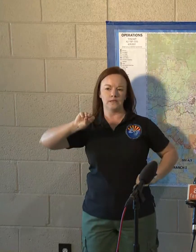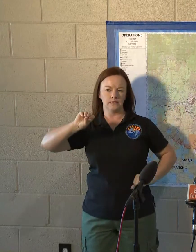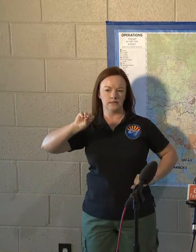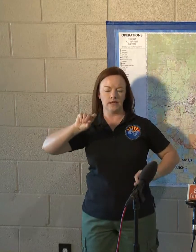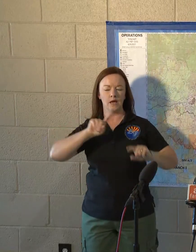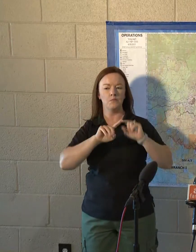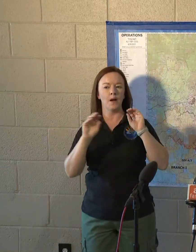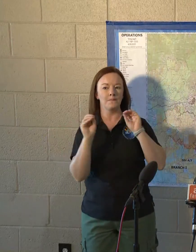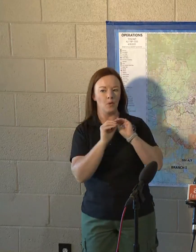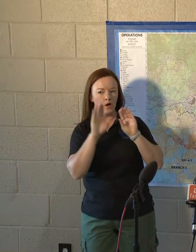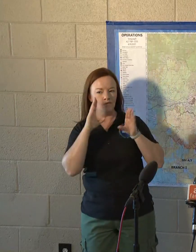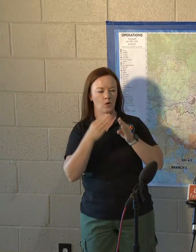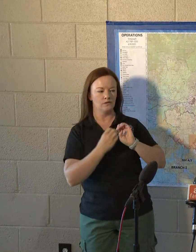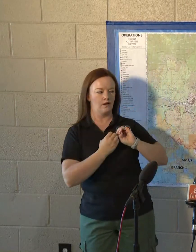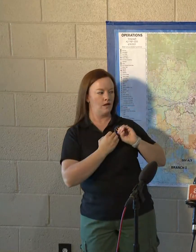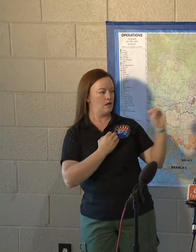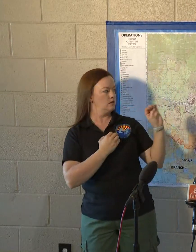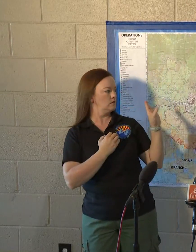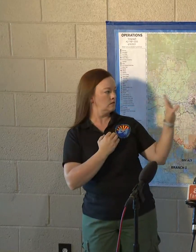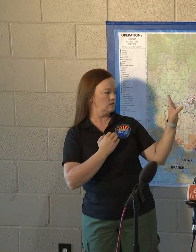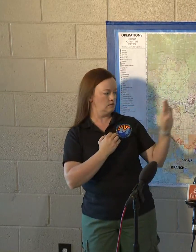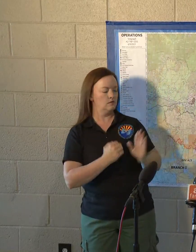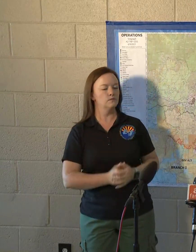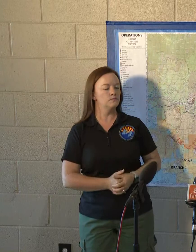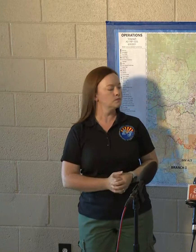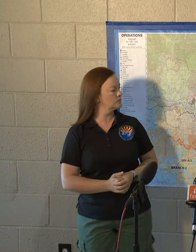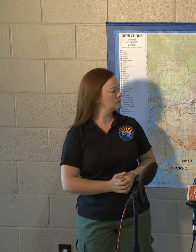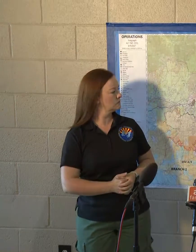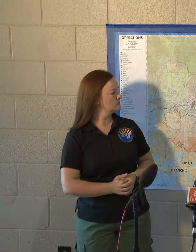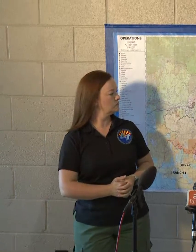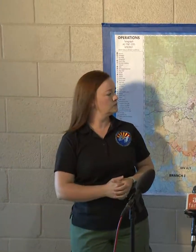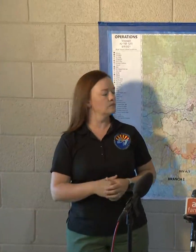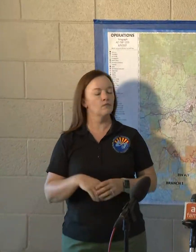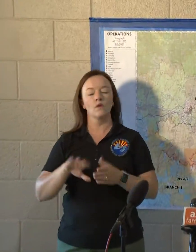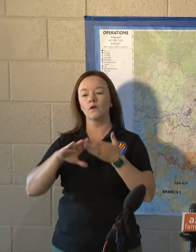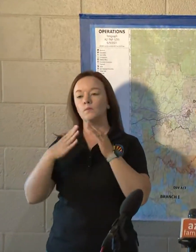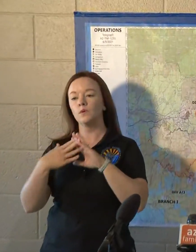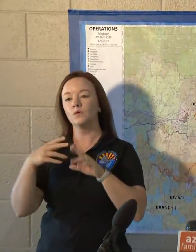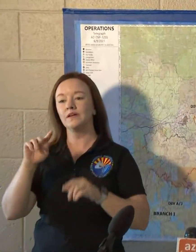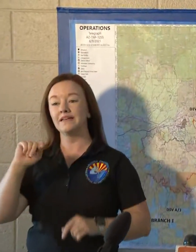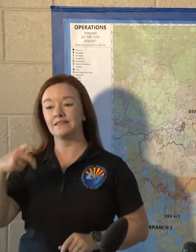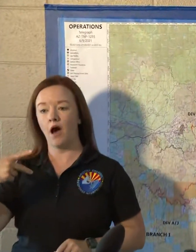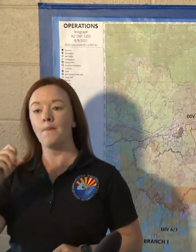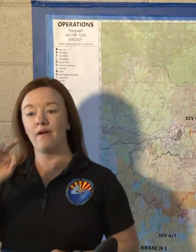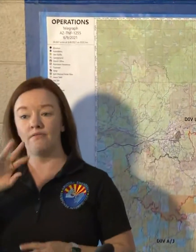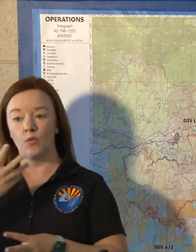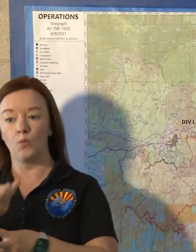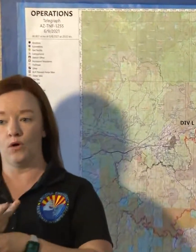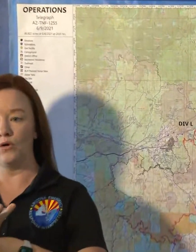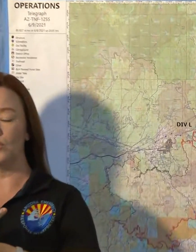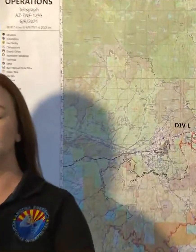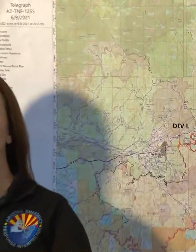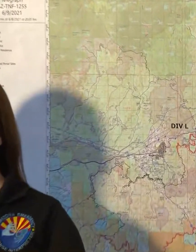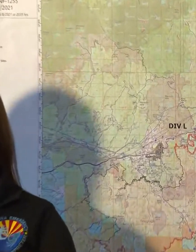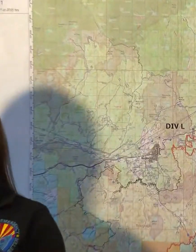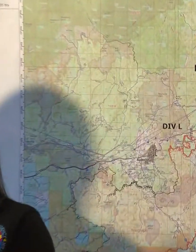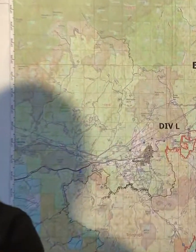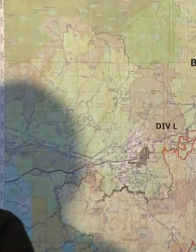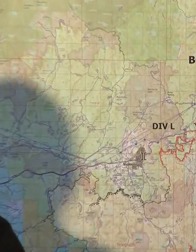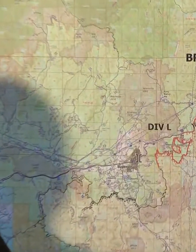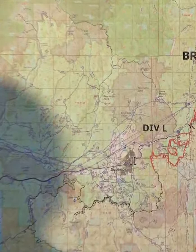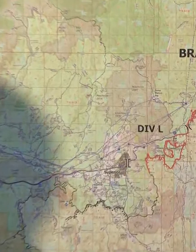east side of the fire. The top of the world area is an area where there will be a lot of activity